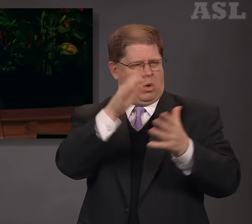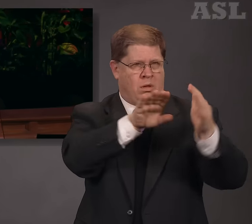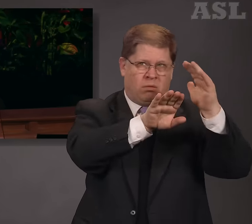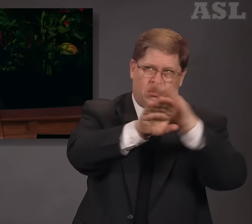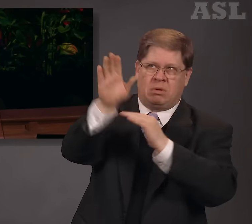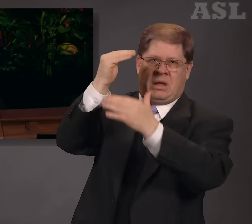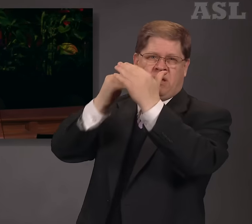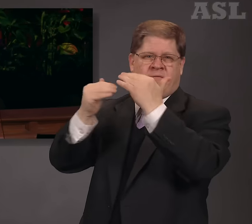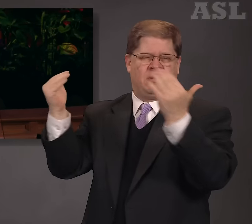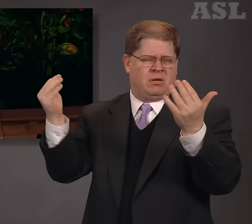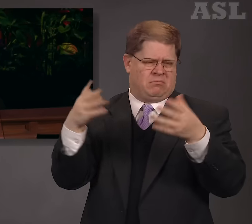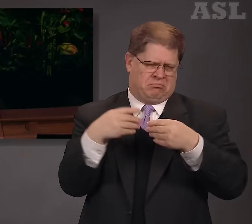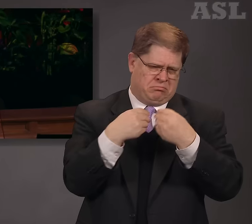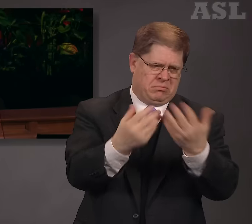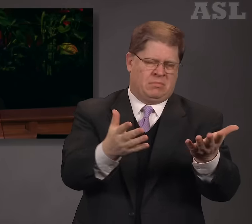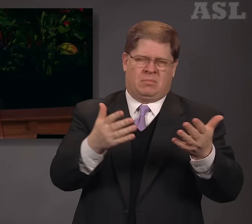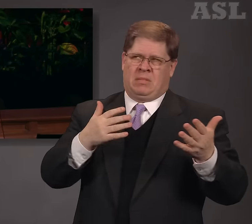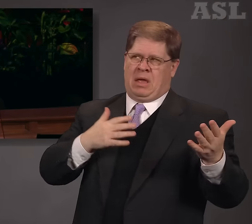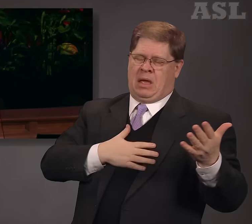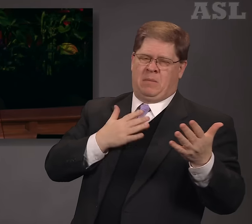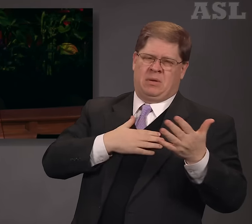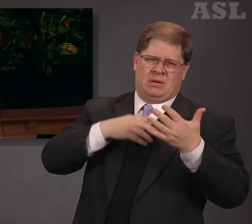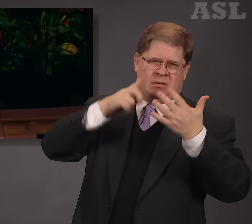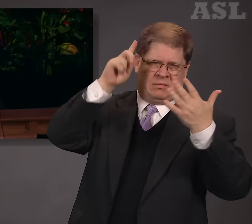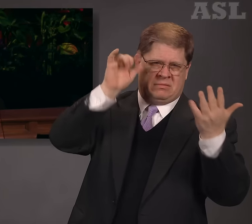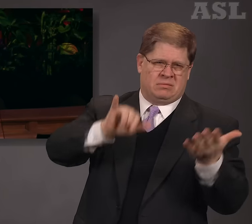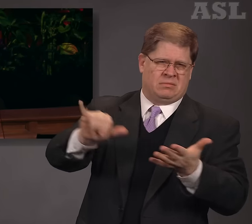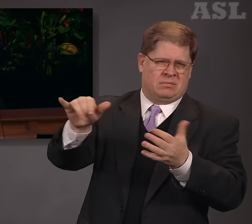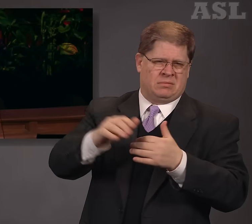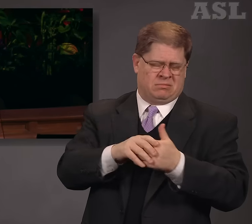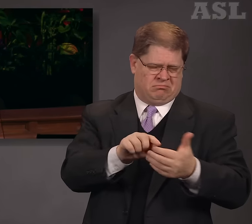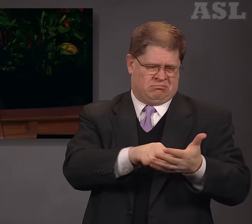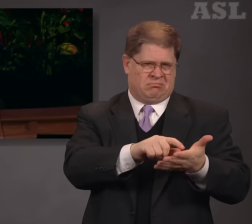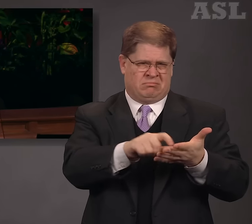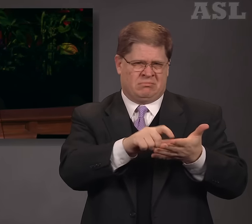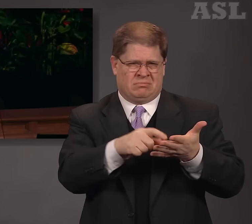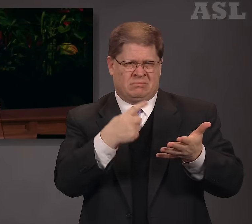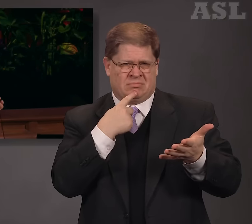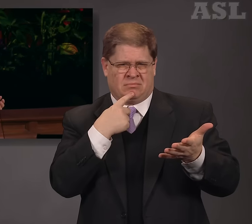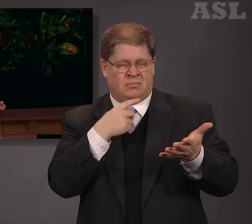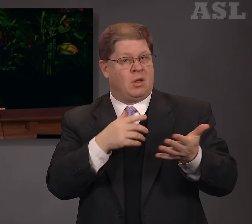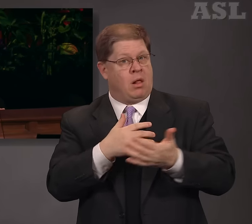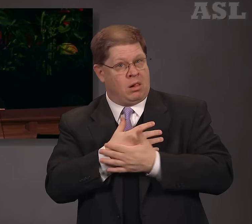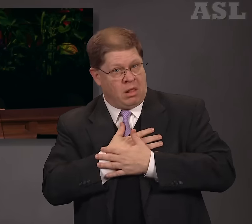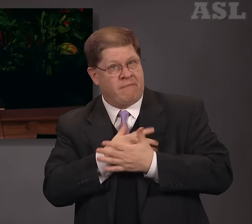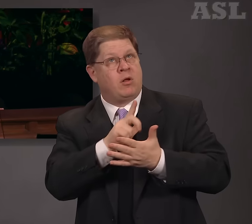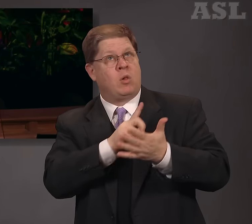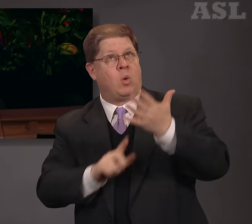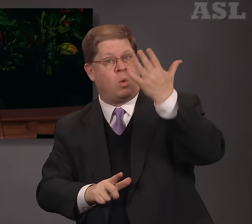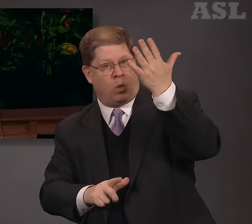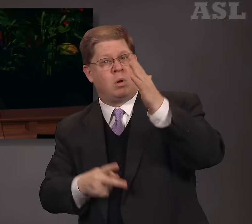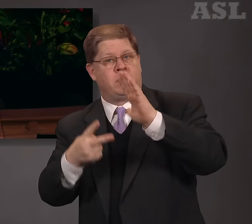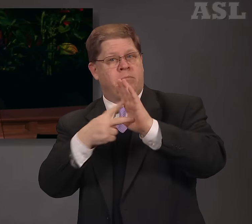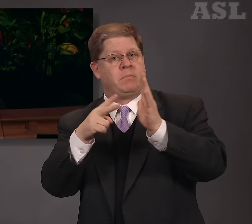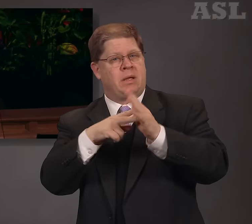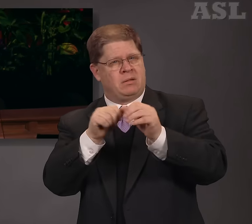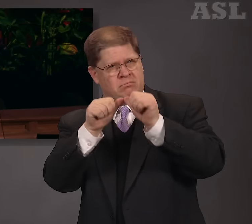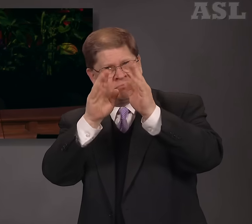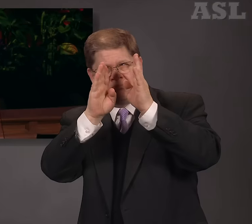into heaven in a state of never-ending happiness." Loving the Lord leads